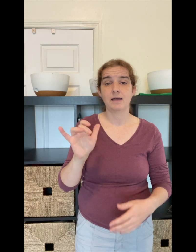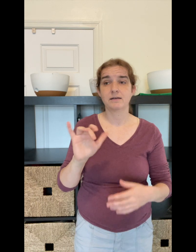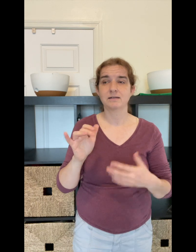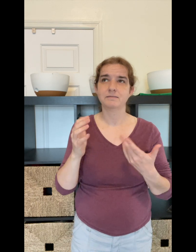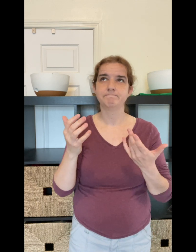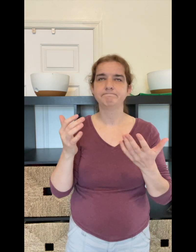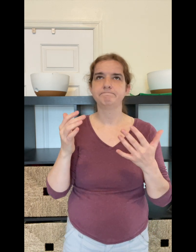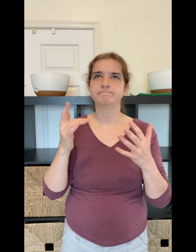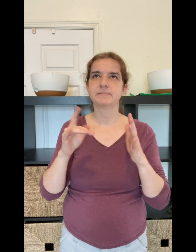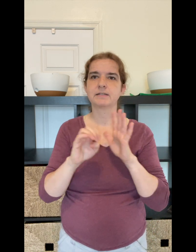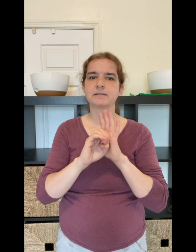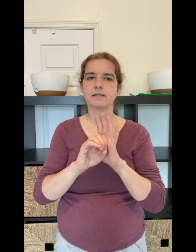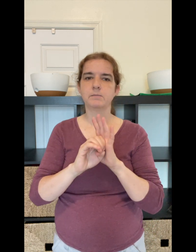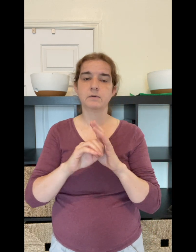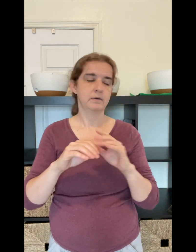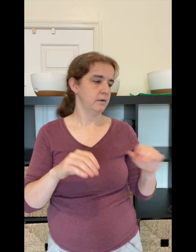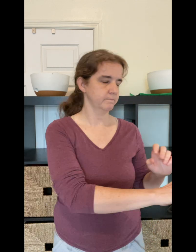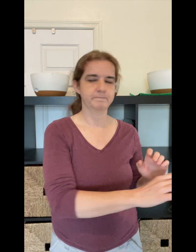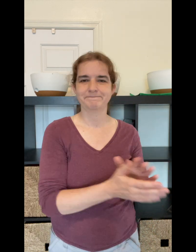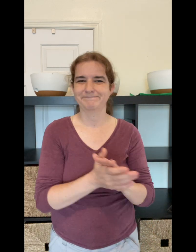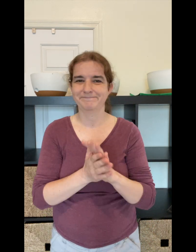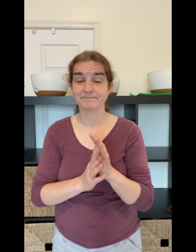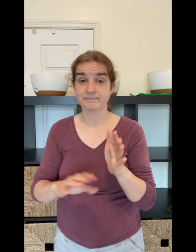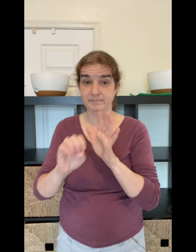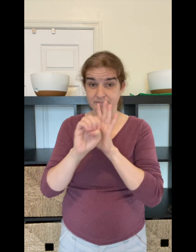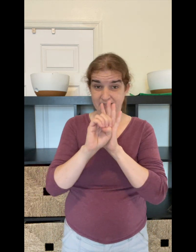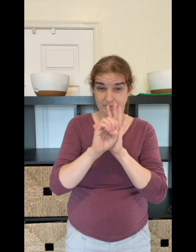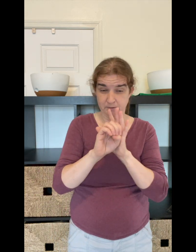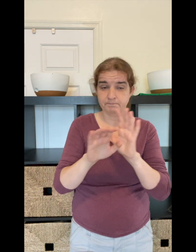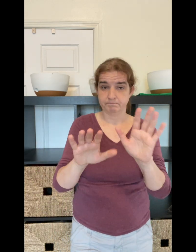there. Like, for example,